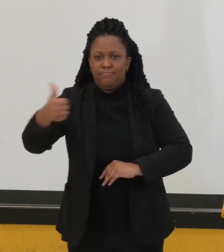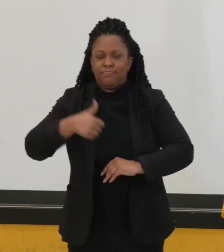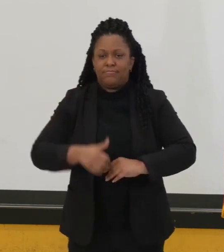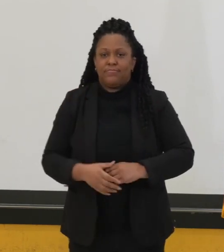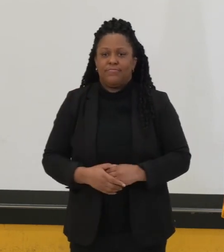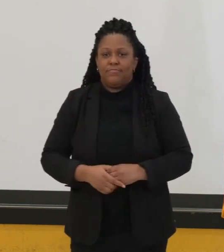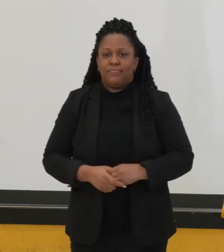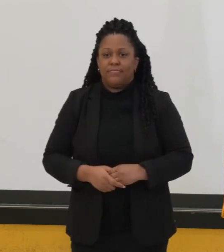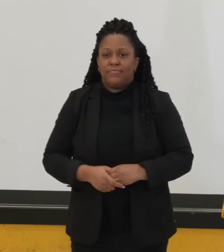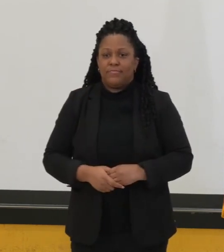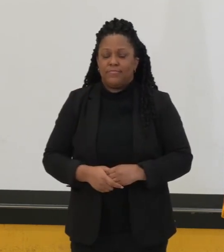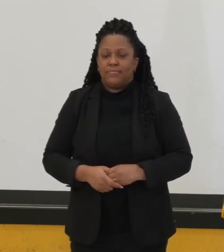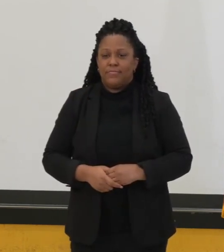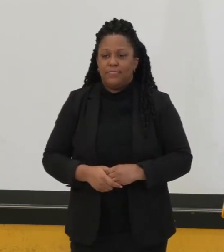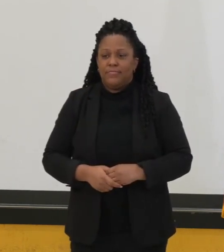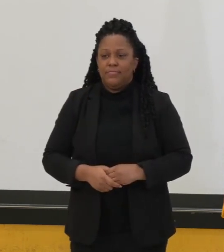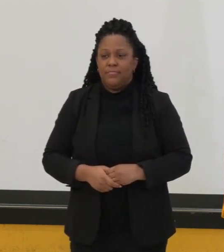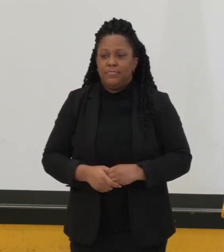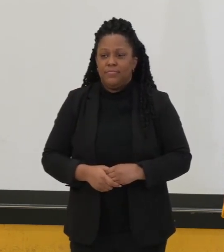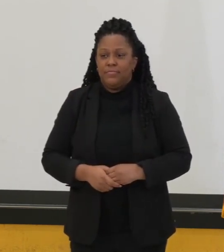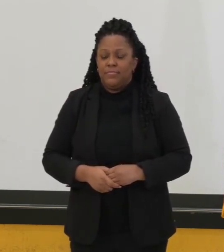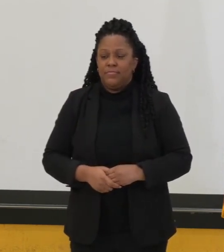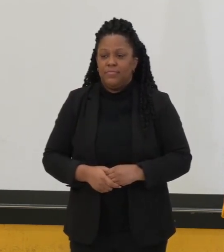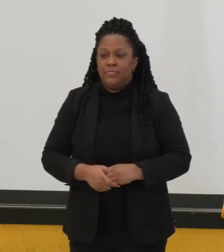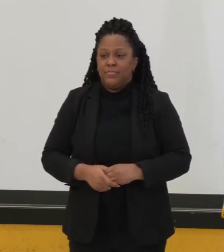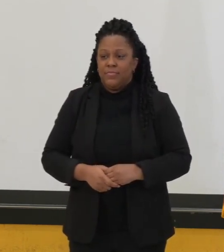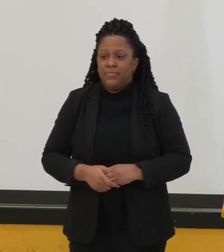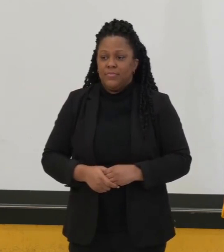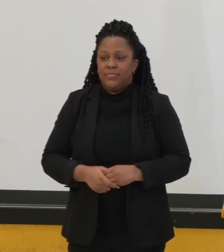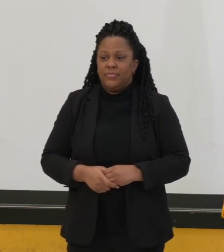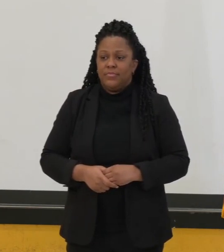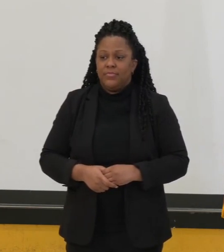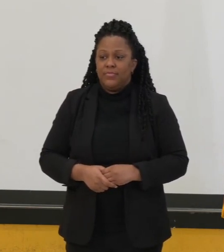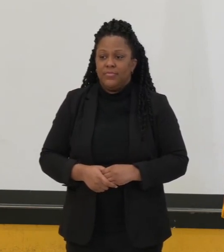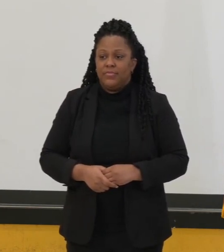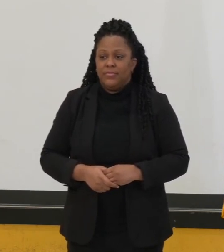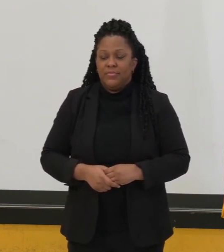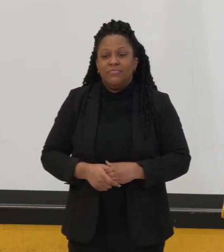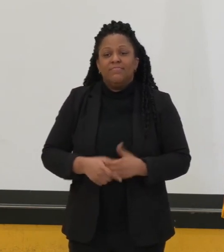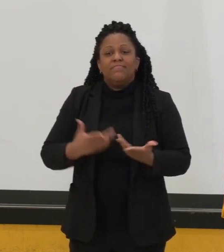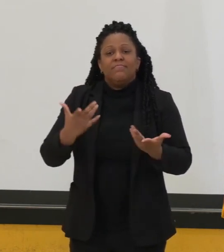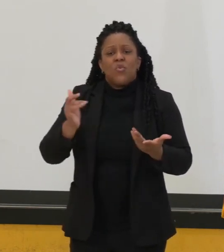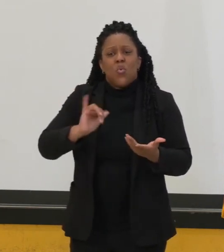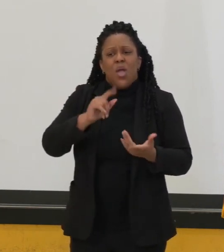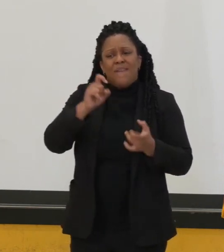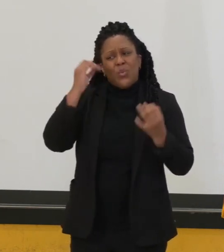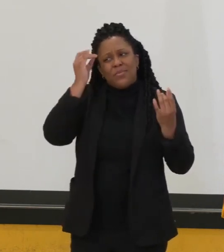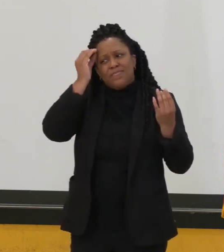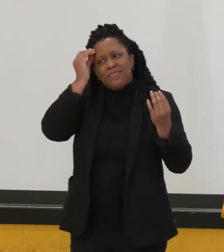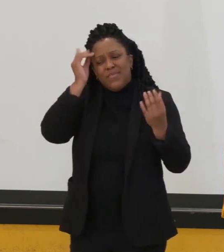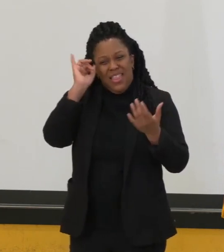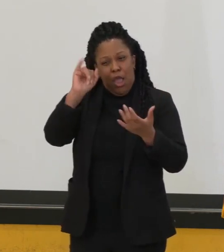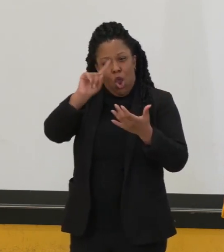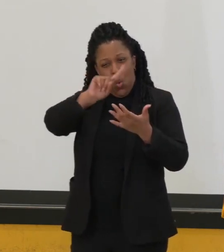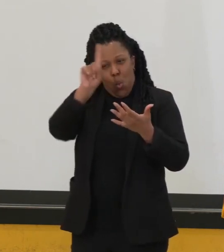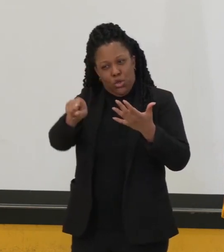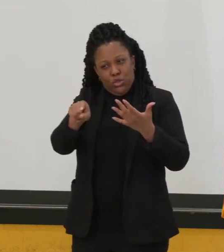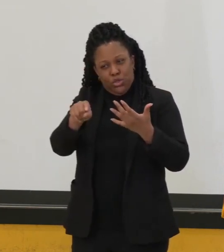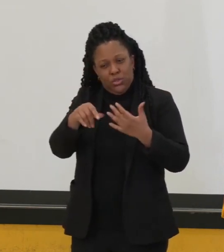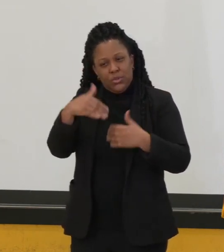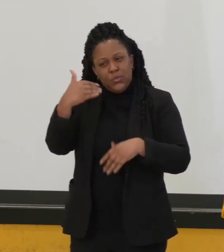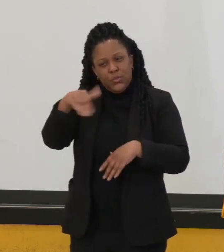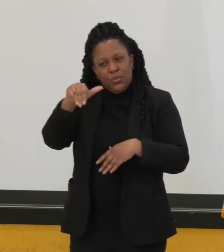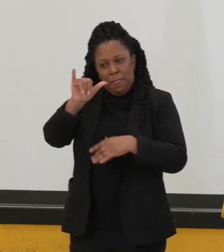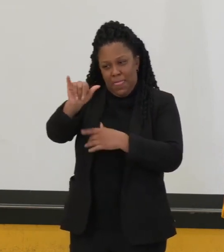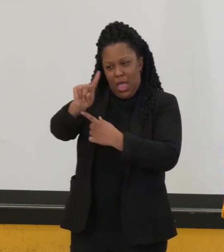But we also have to tackle some questions. We have to address some really hard